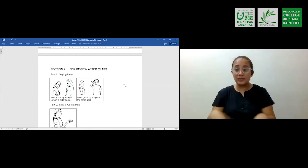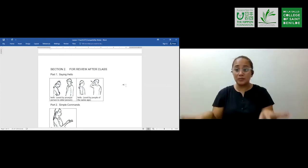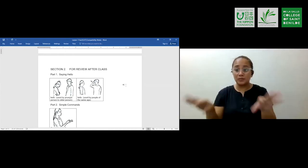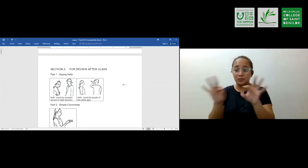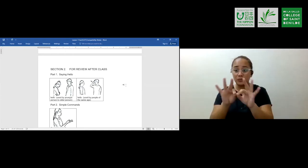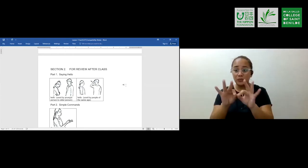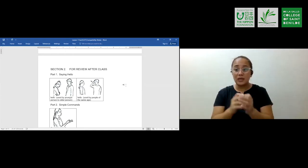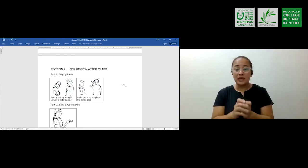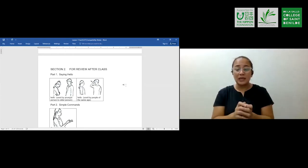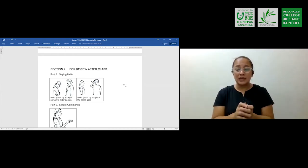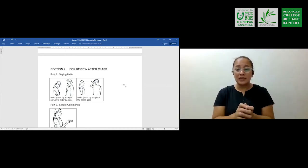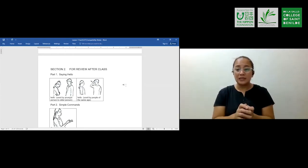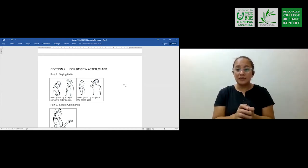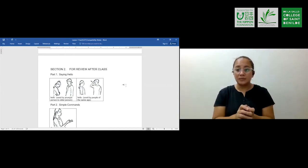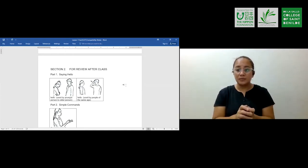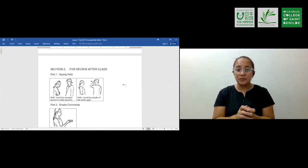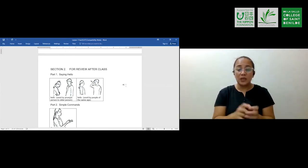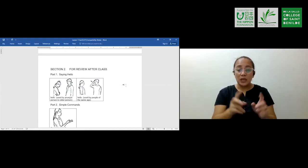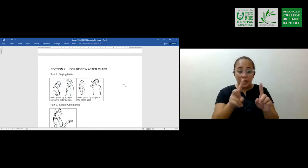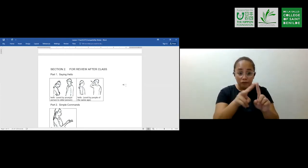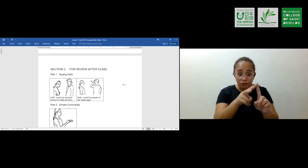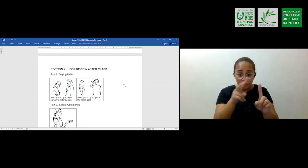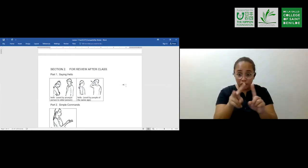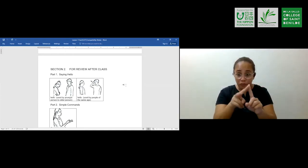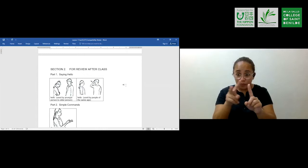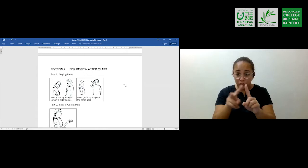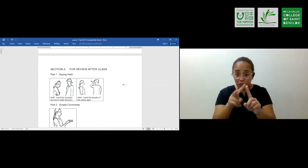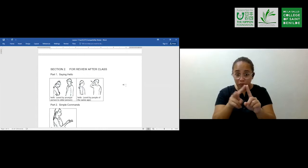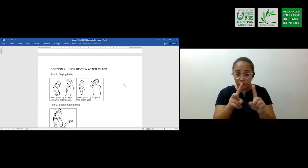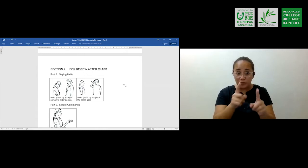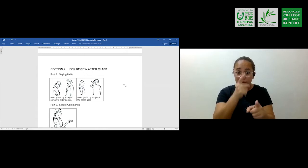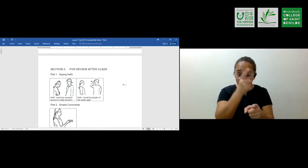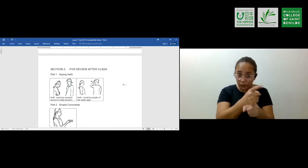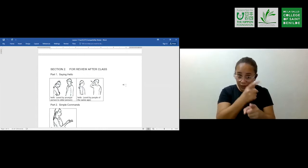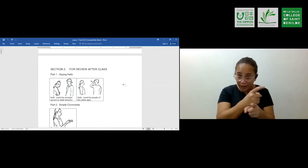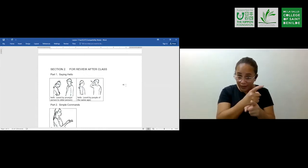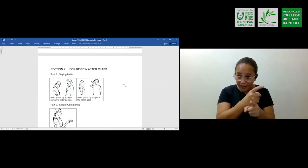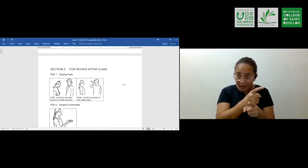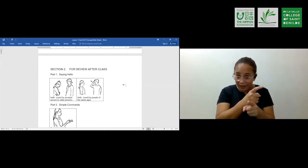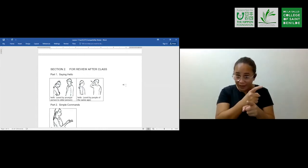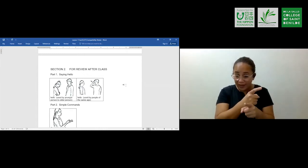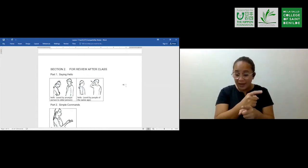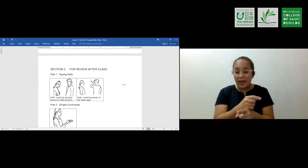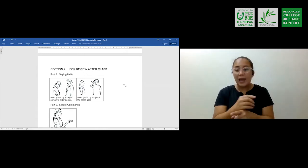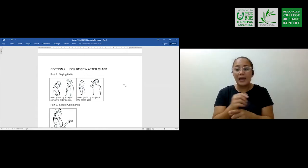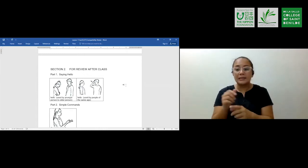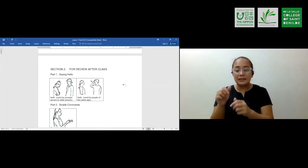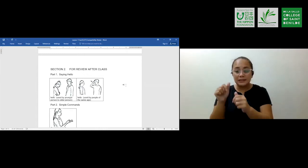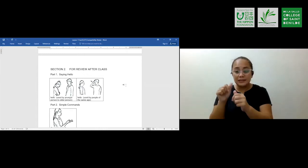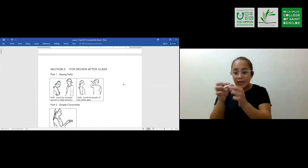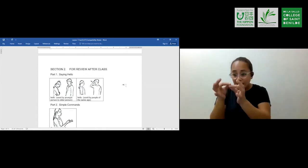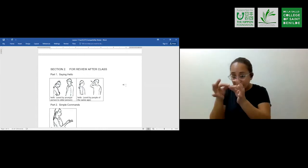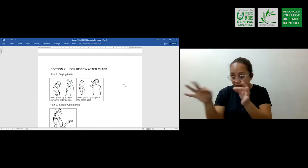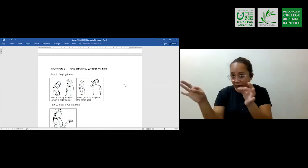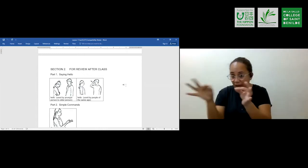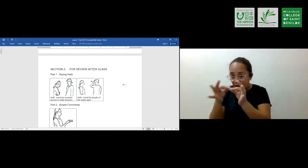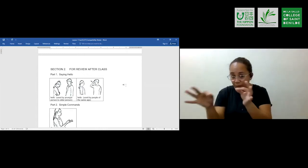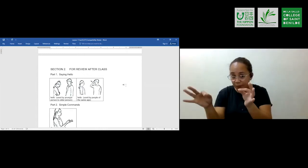every vocabulary item is correct and every grammar item is